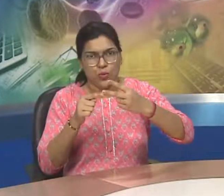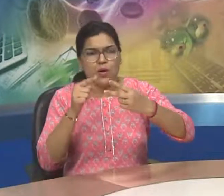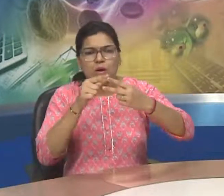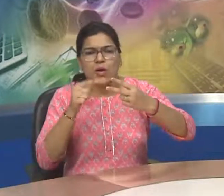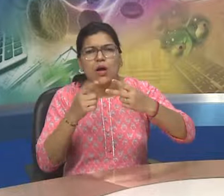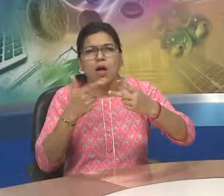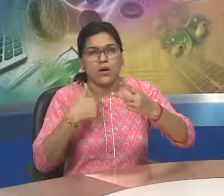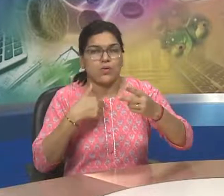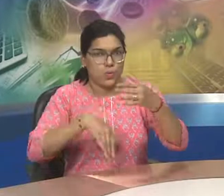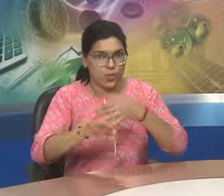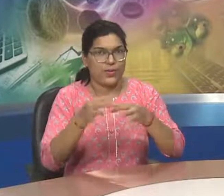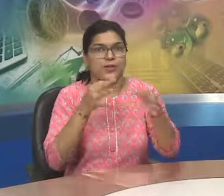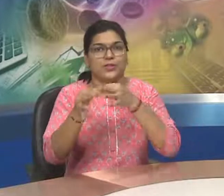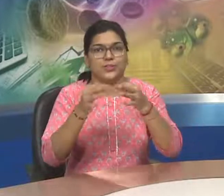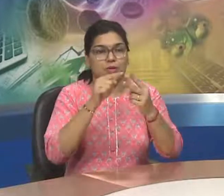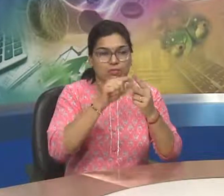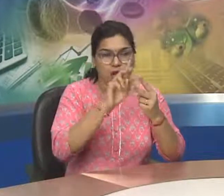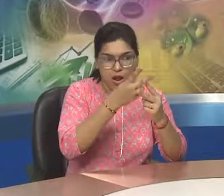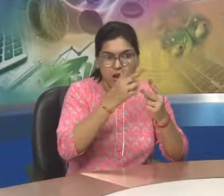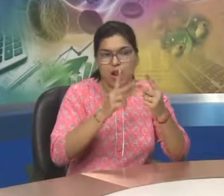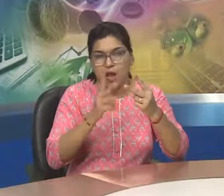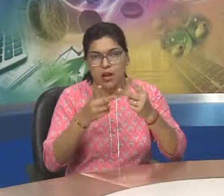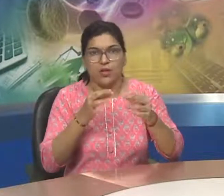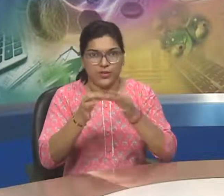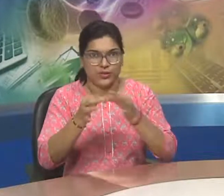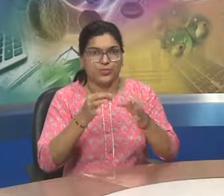below in the table.